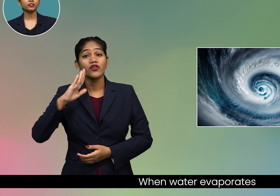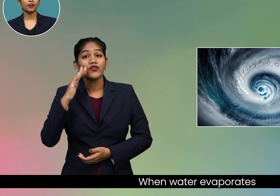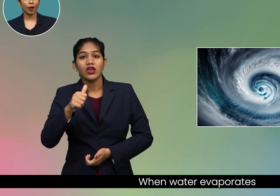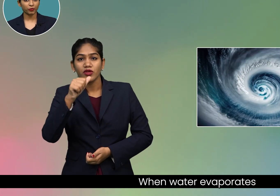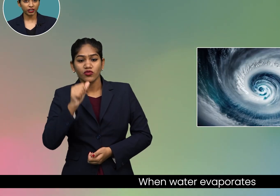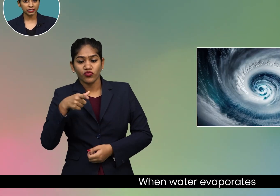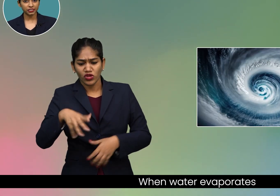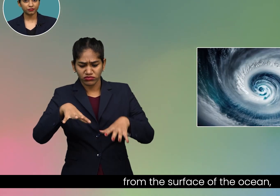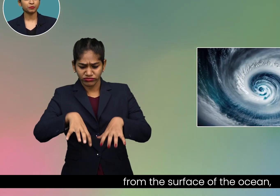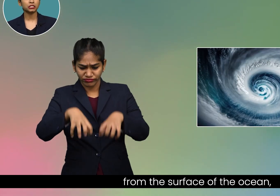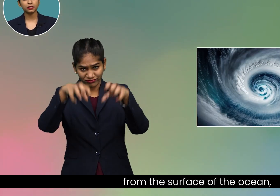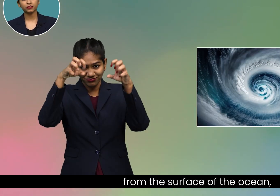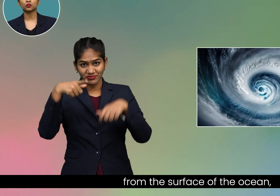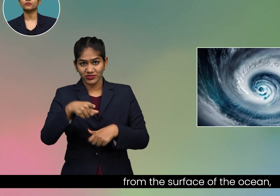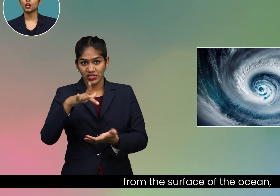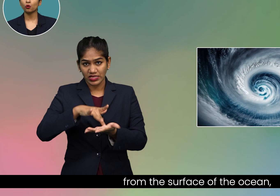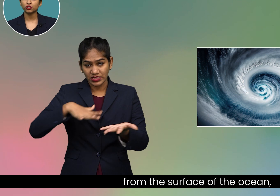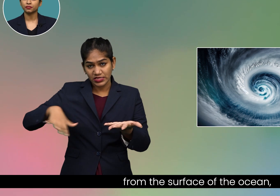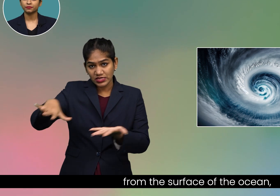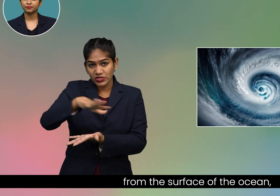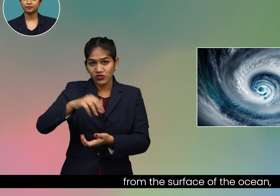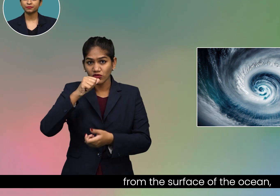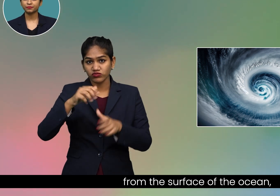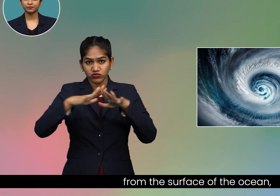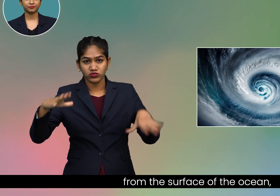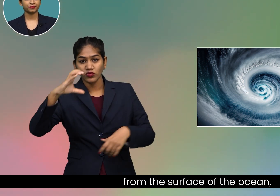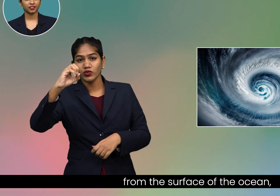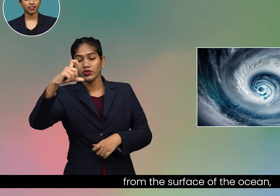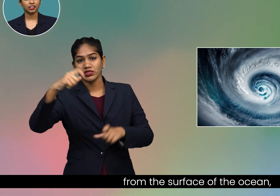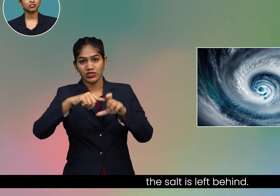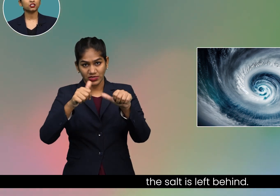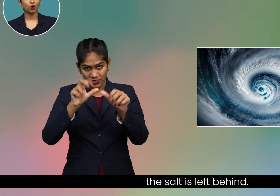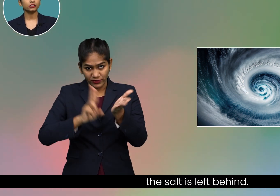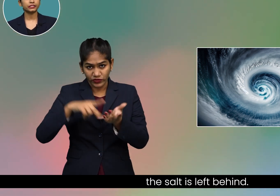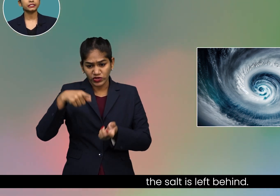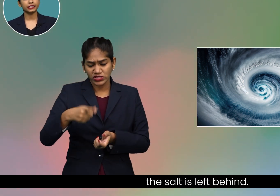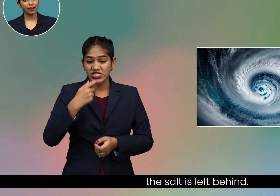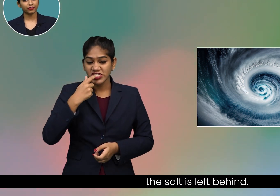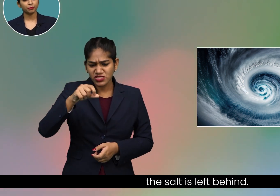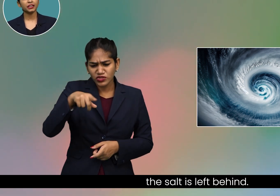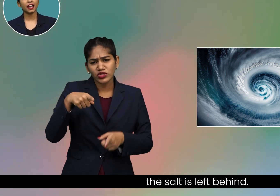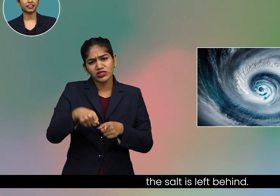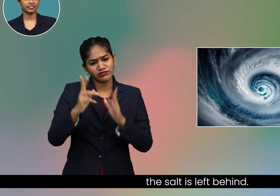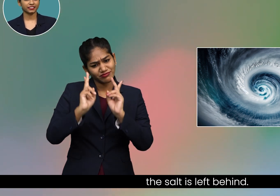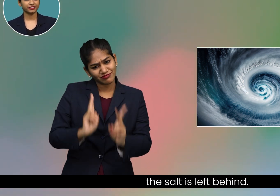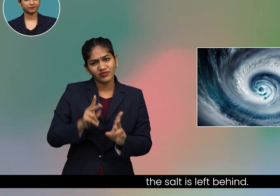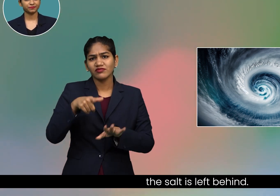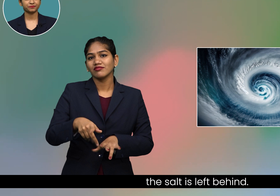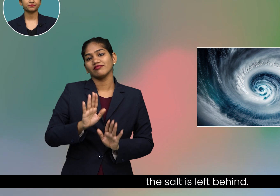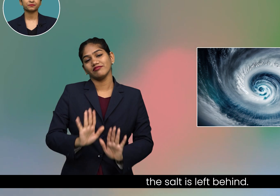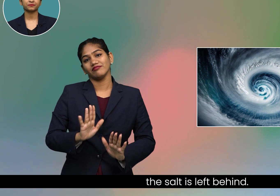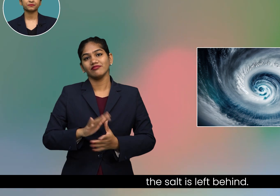When water evaporates from the surface of the ocean, the salt is left behind.